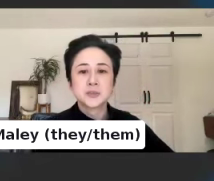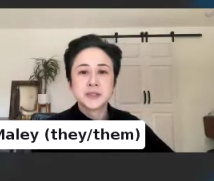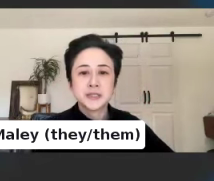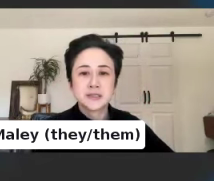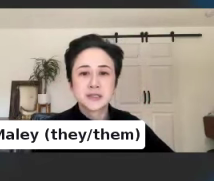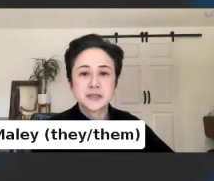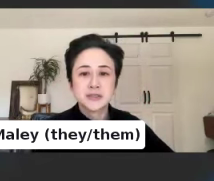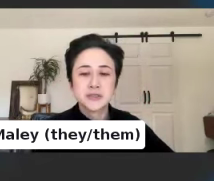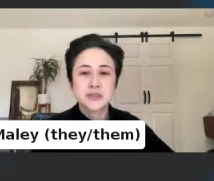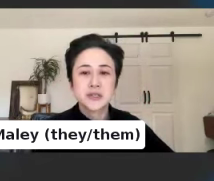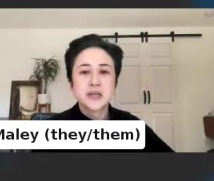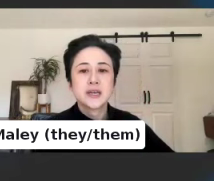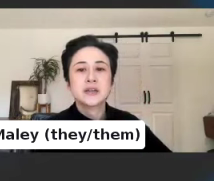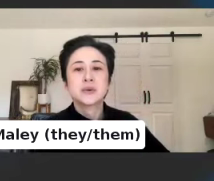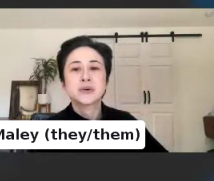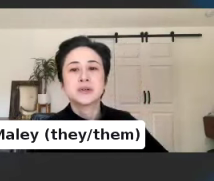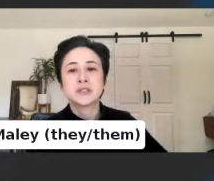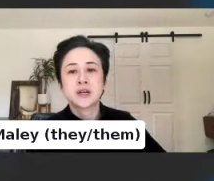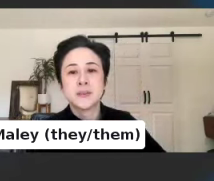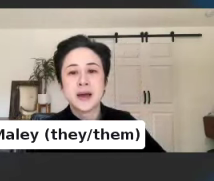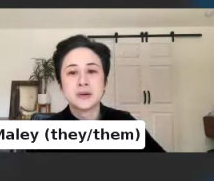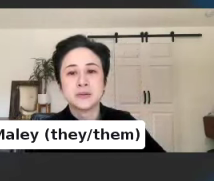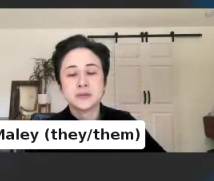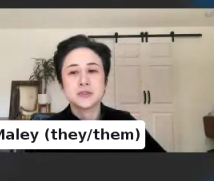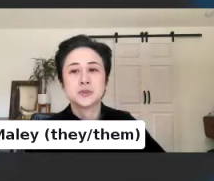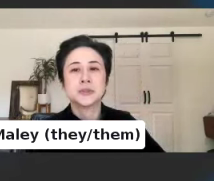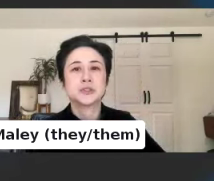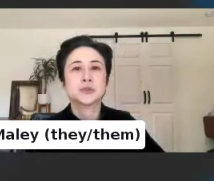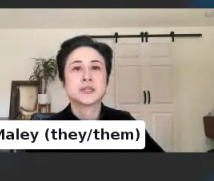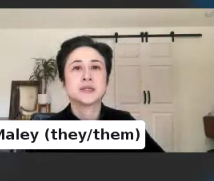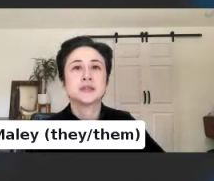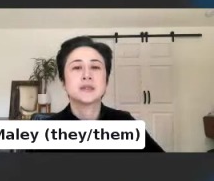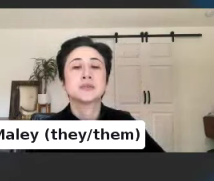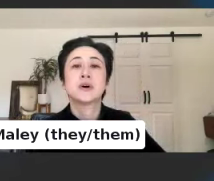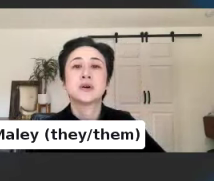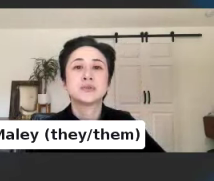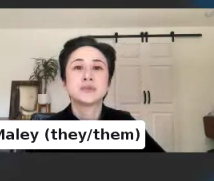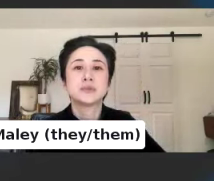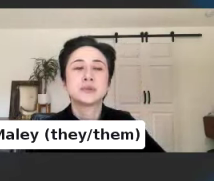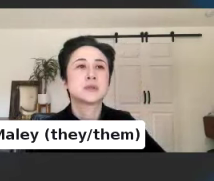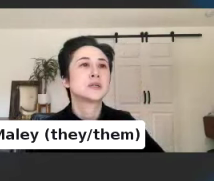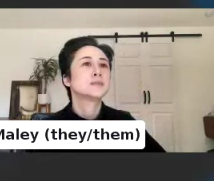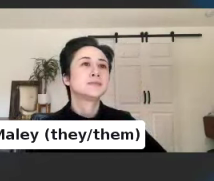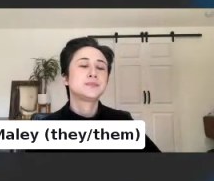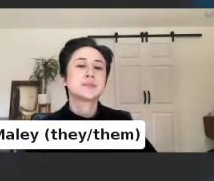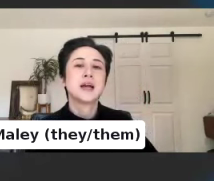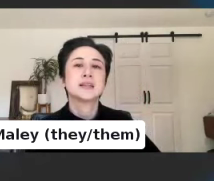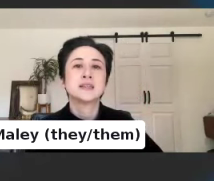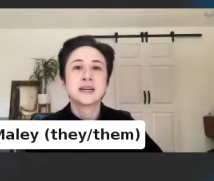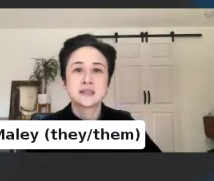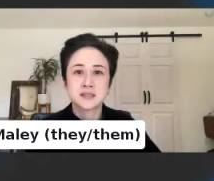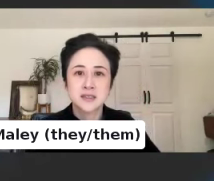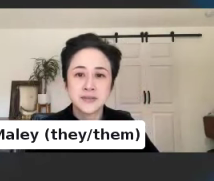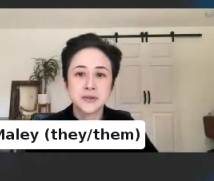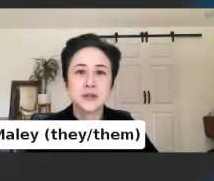and experiences in order to come out spiritually evolved or at